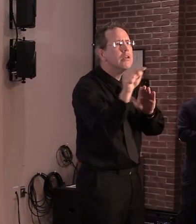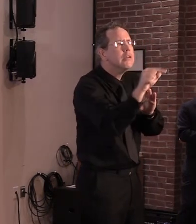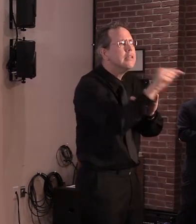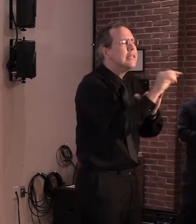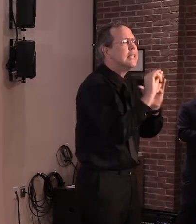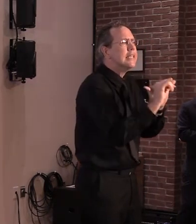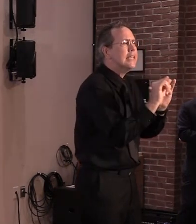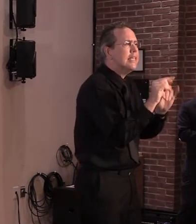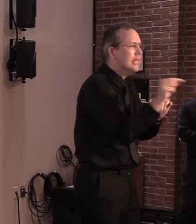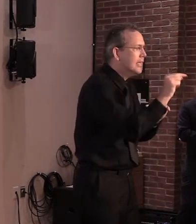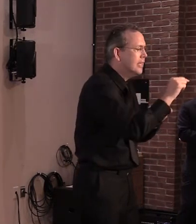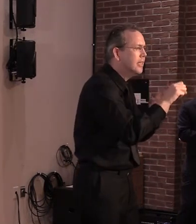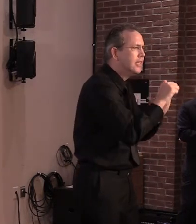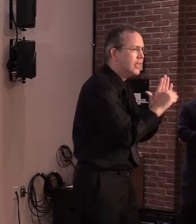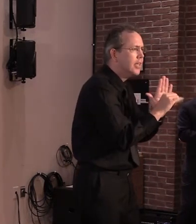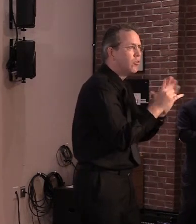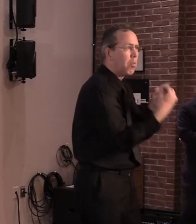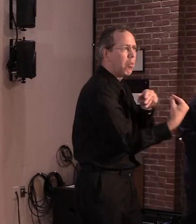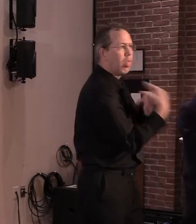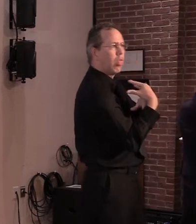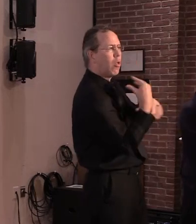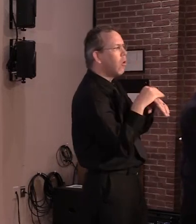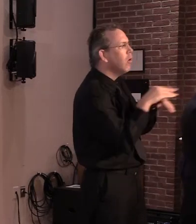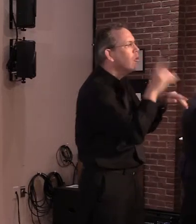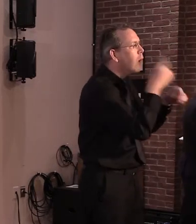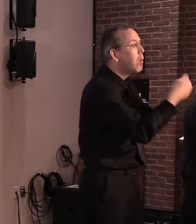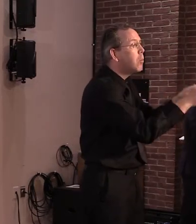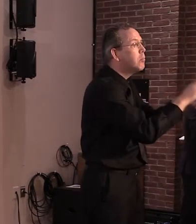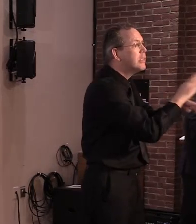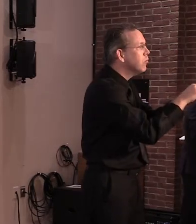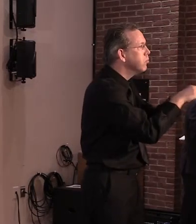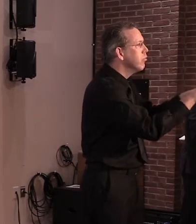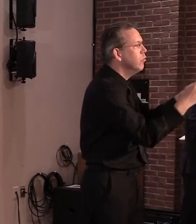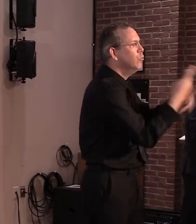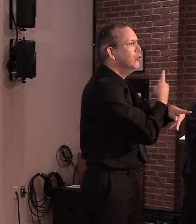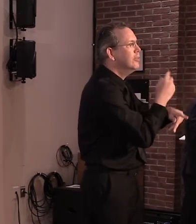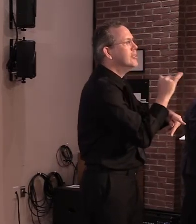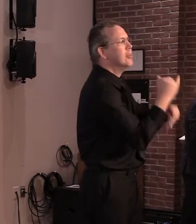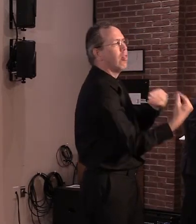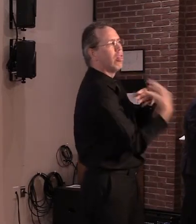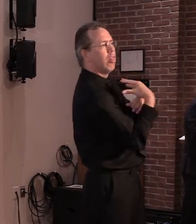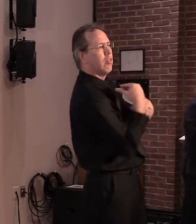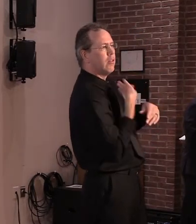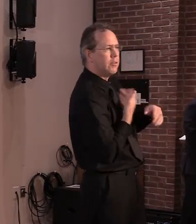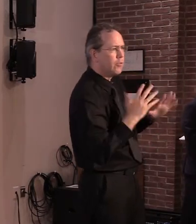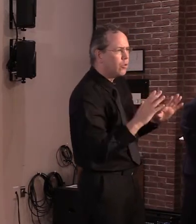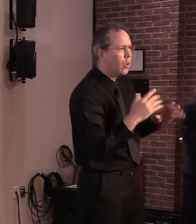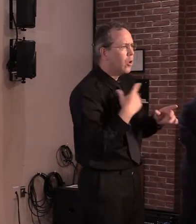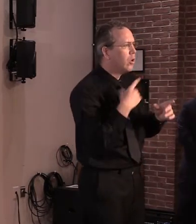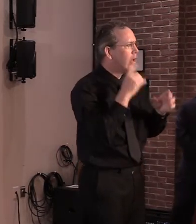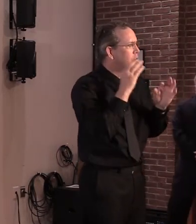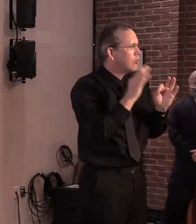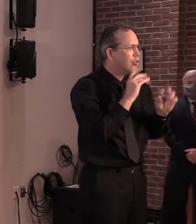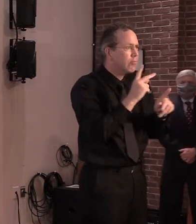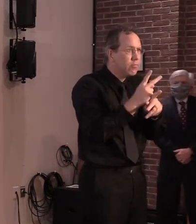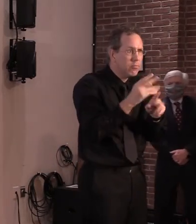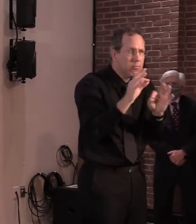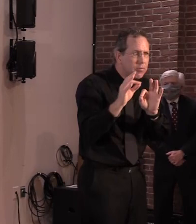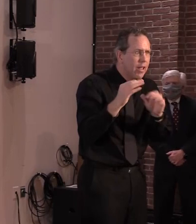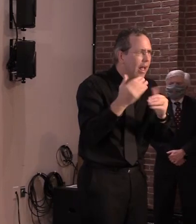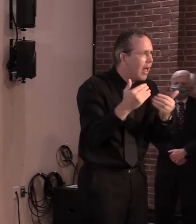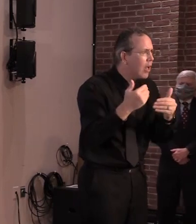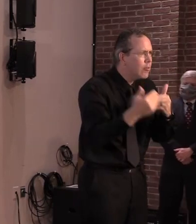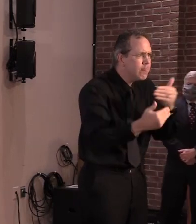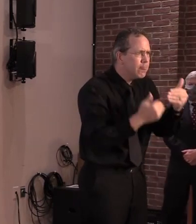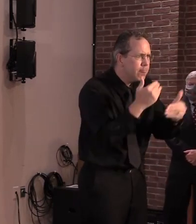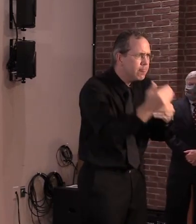is a difficult process, and I know some would like easier answers, more certainty, and a quick return to